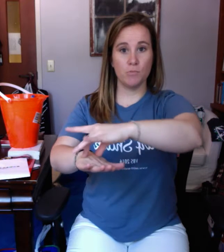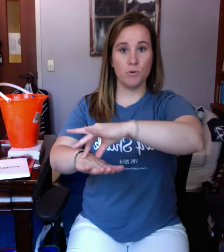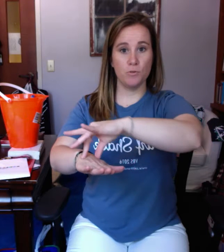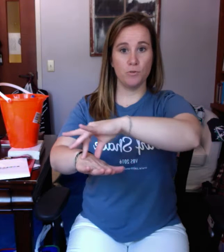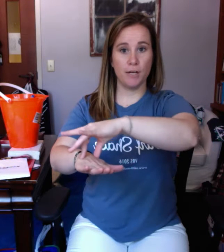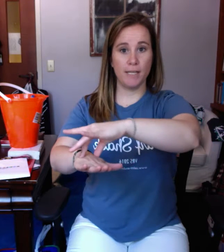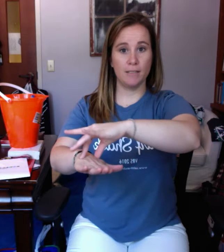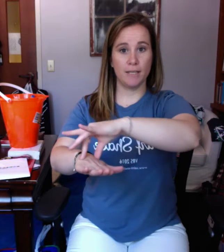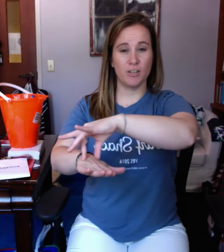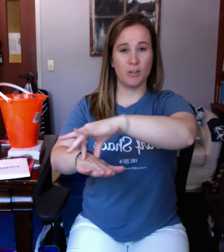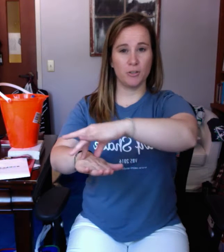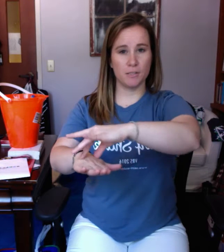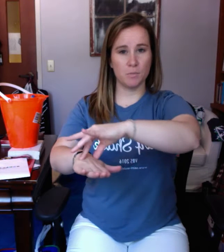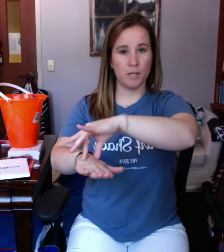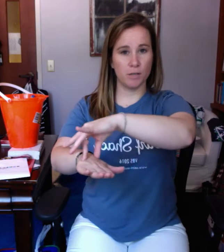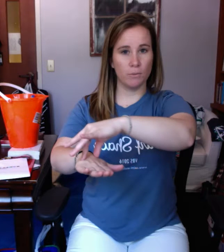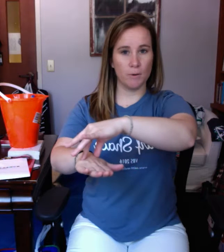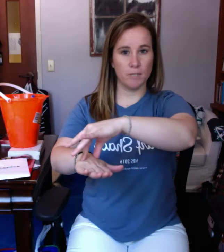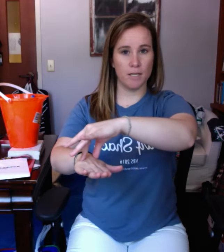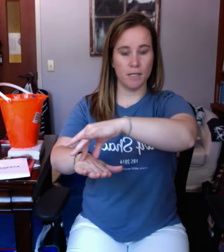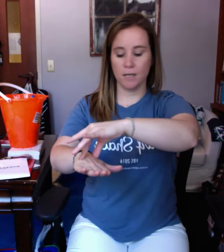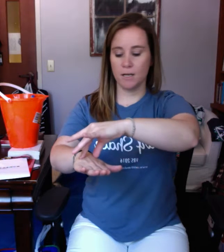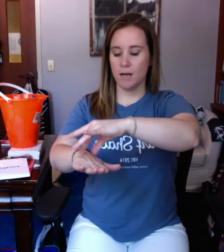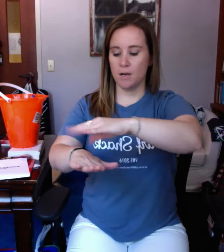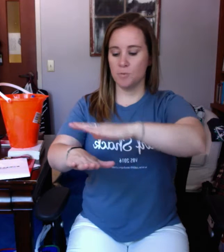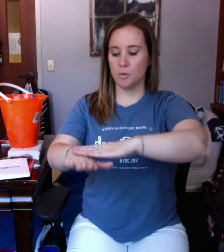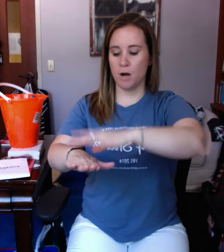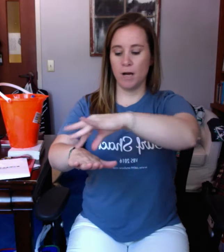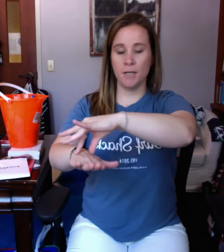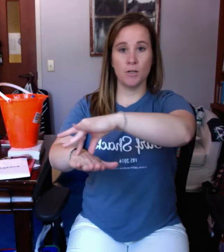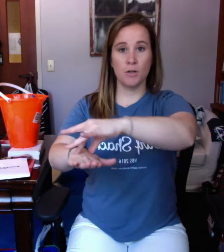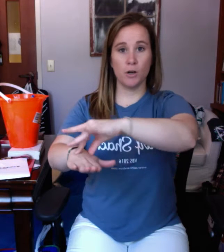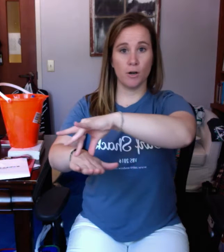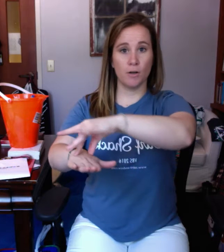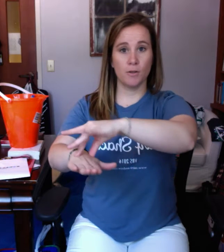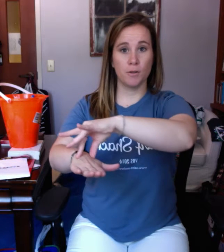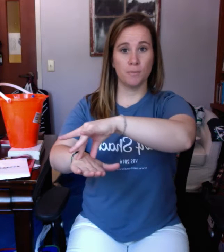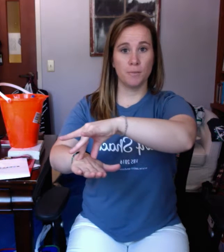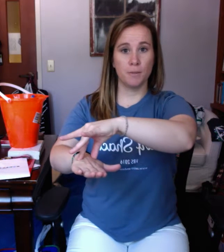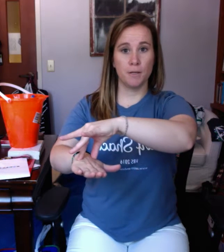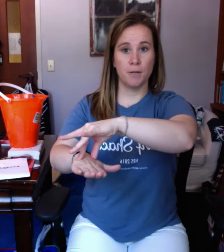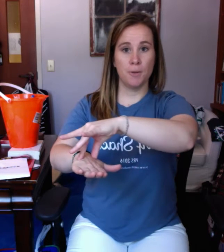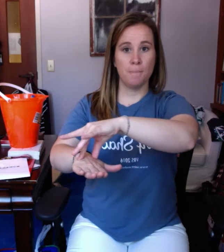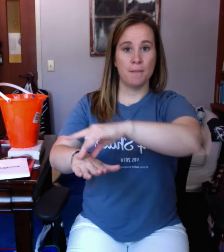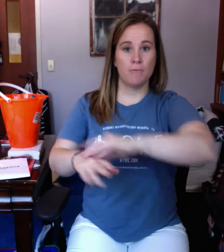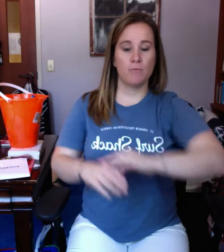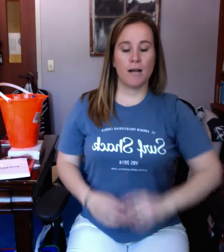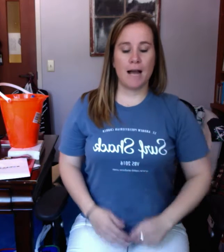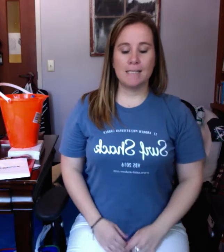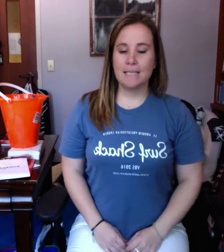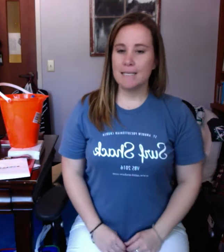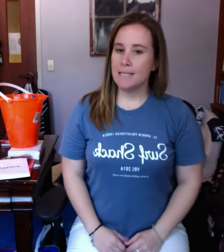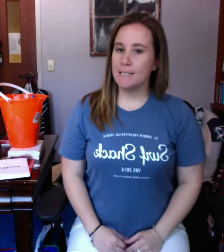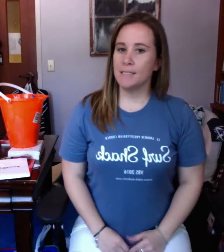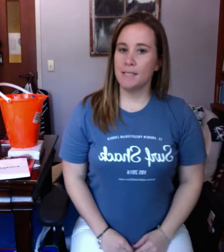move your hand like the earth is spinning or rotating. So on earth. For as it is in